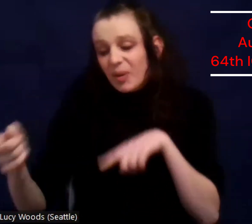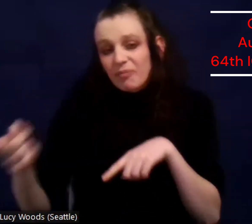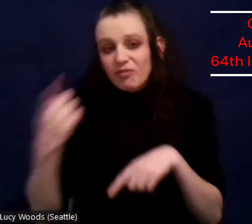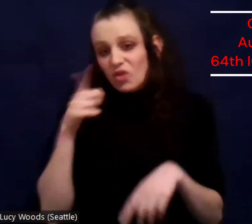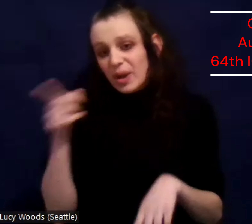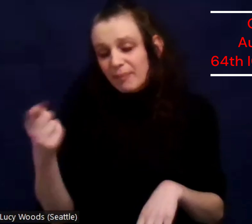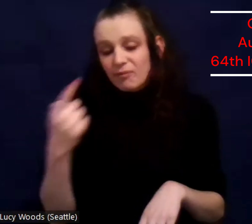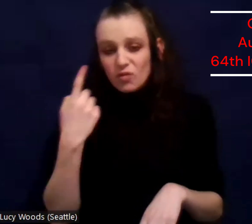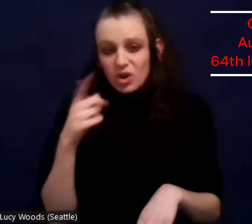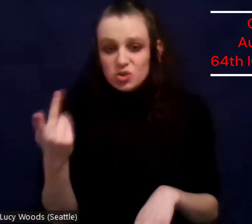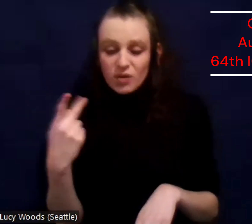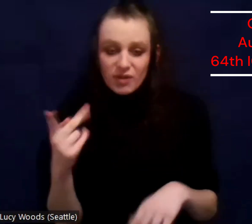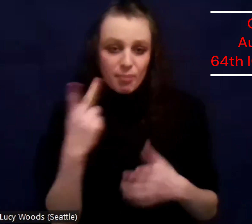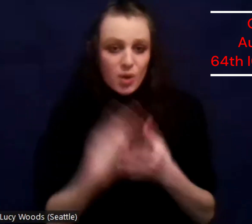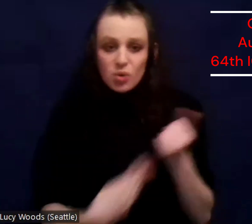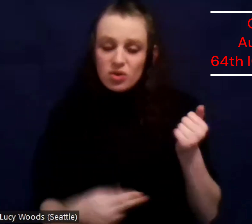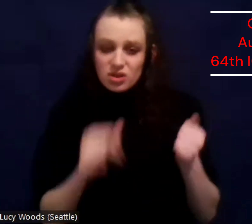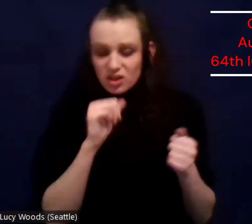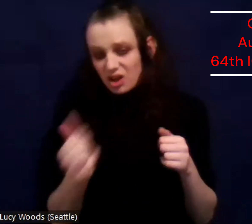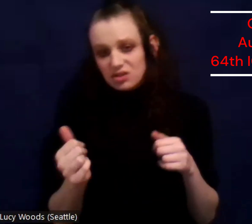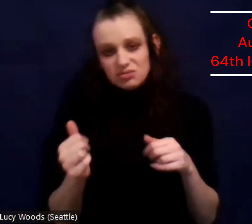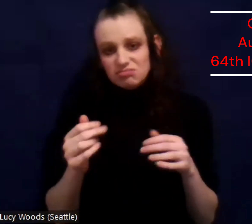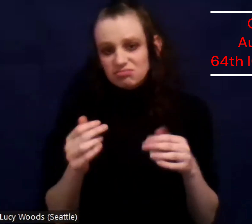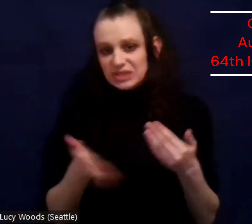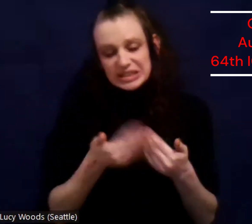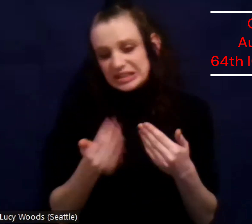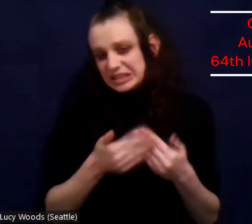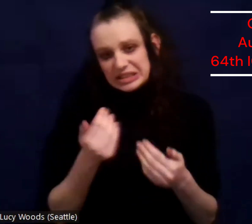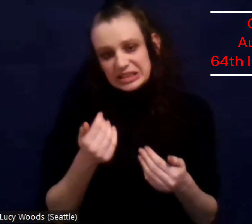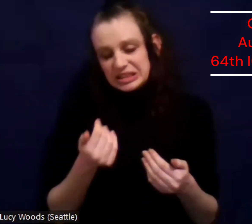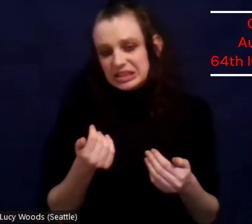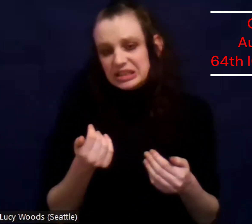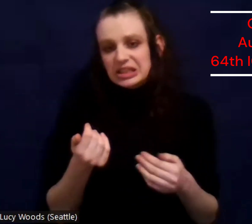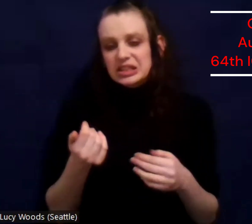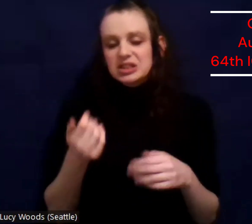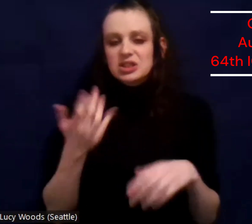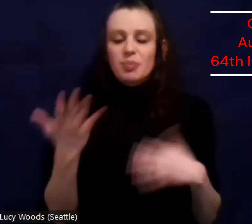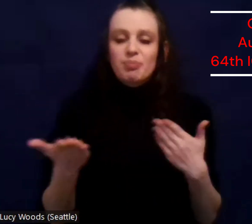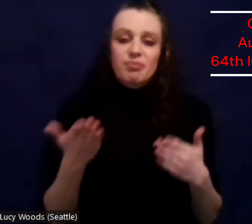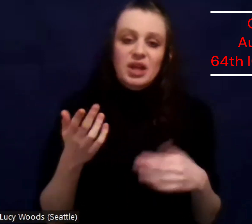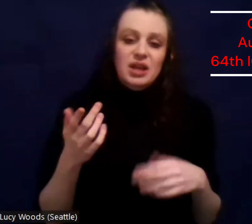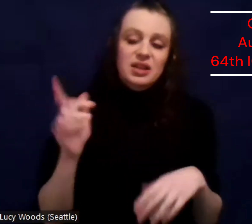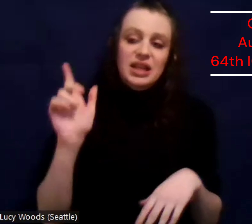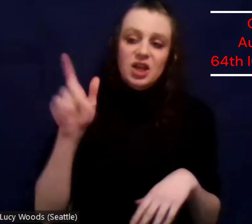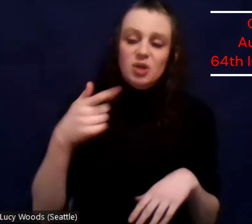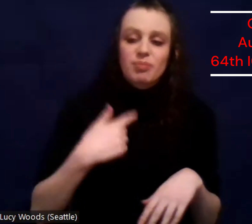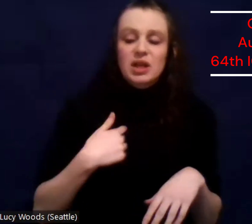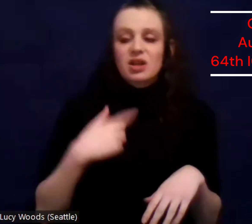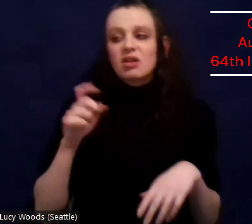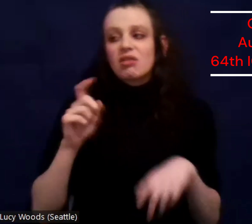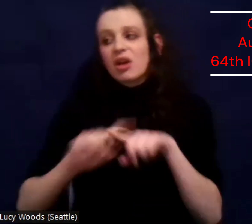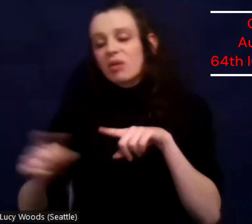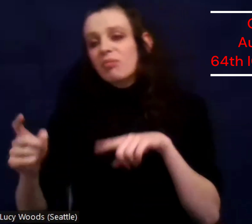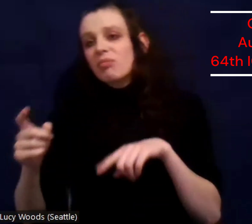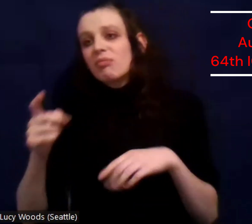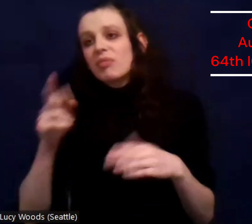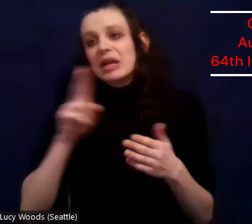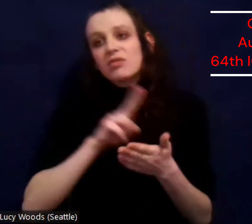a week to every other week to not calling him for several months. And then one